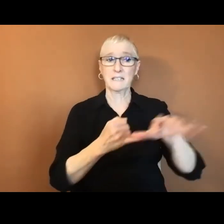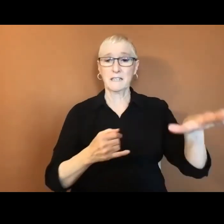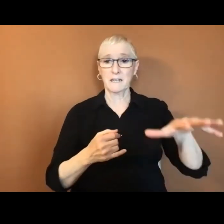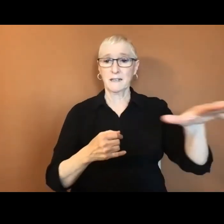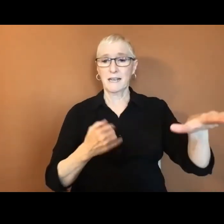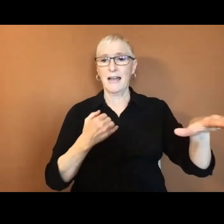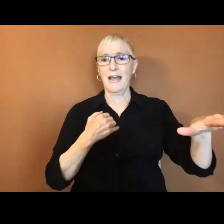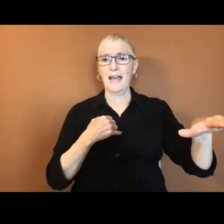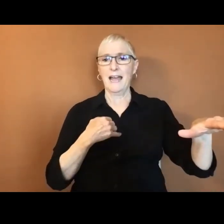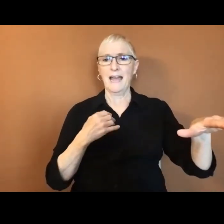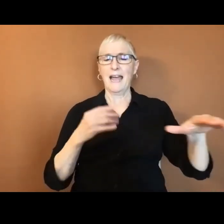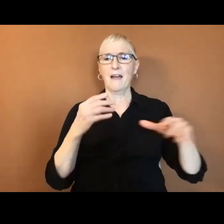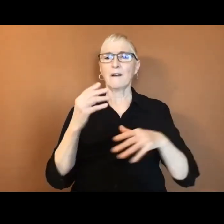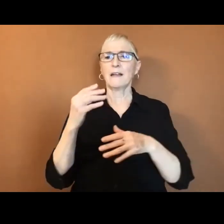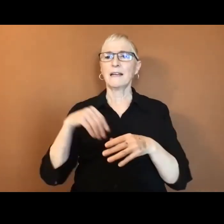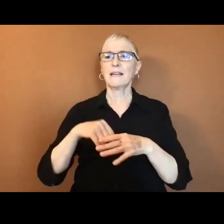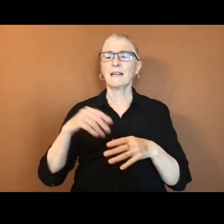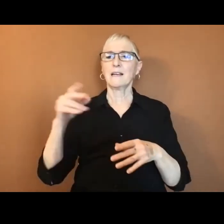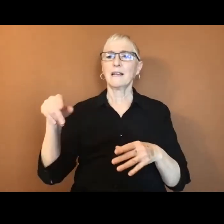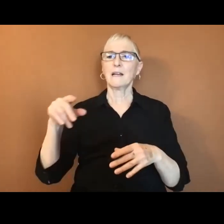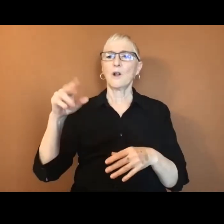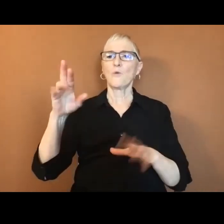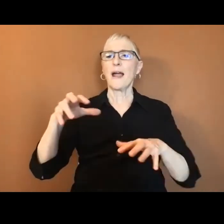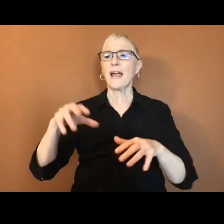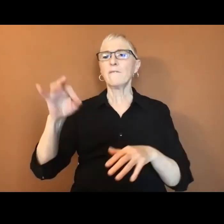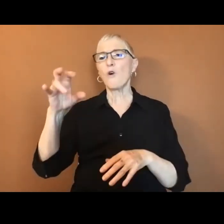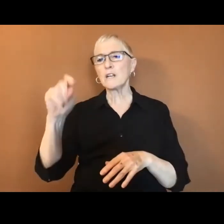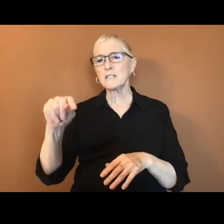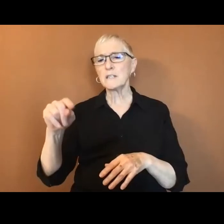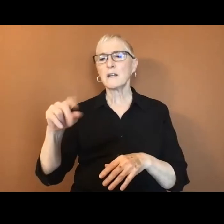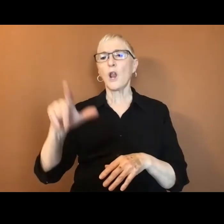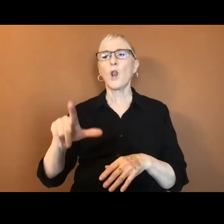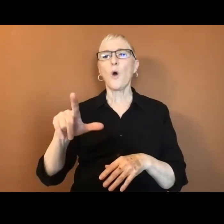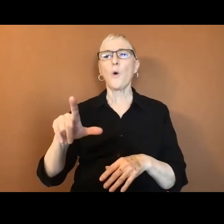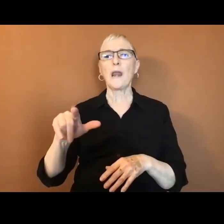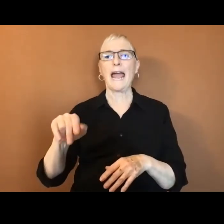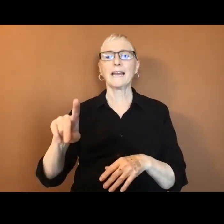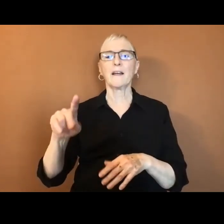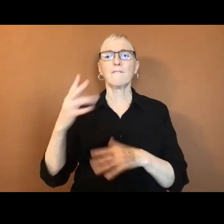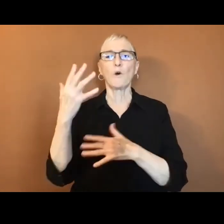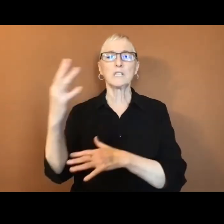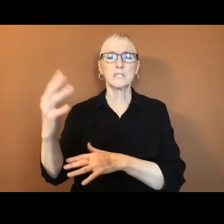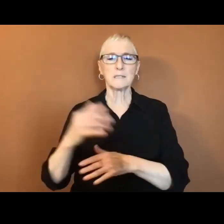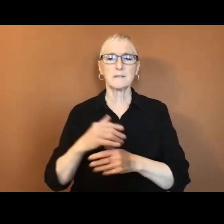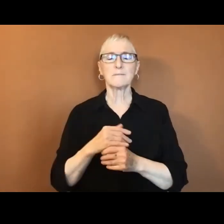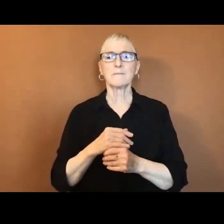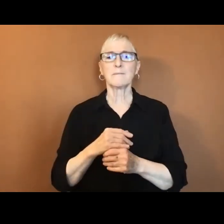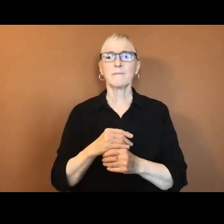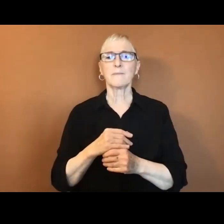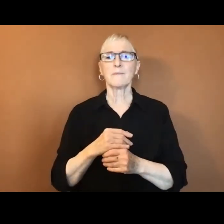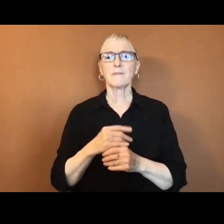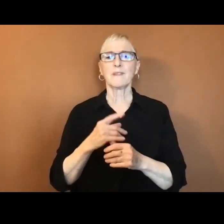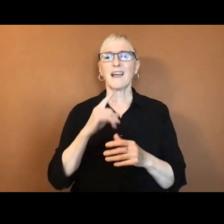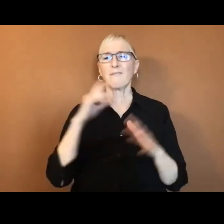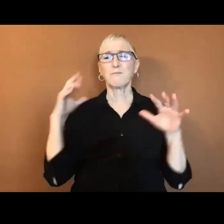We've got spots in the rainforest. We've got spots in the lowland forests. And what we have is these, floods of